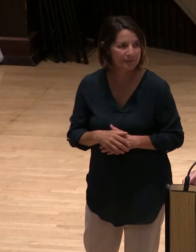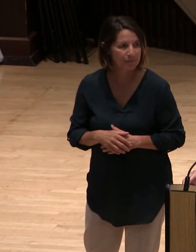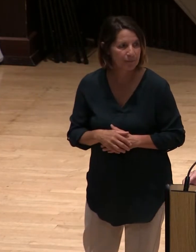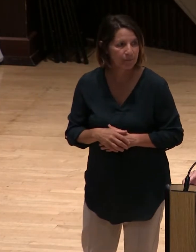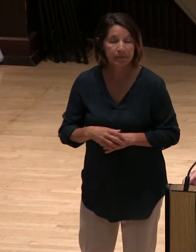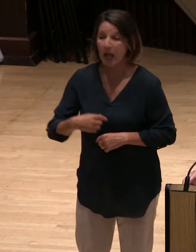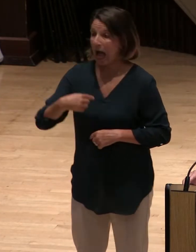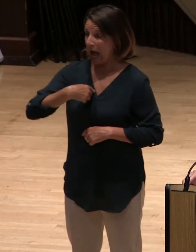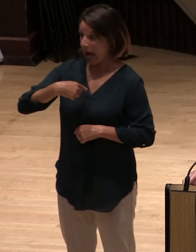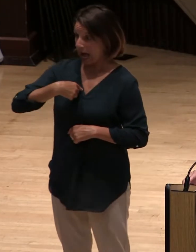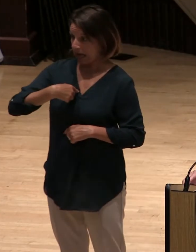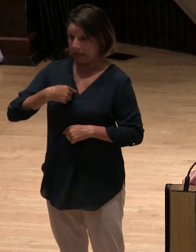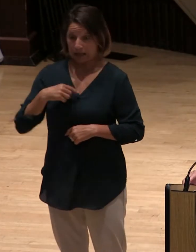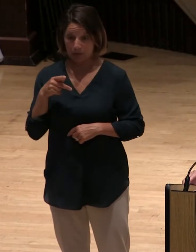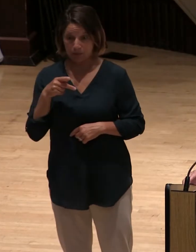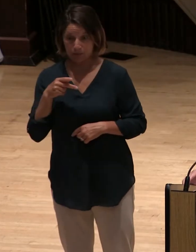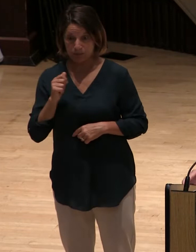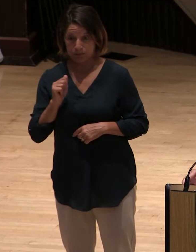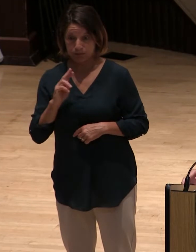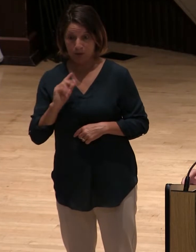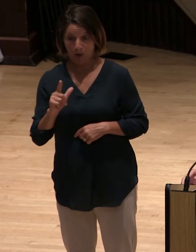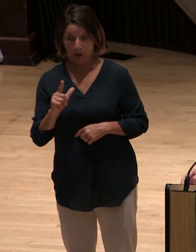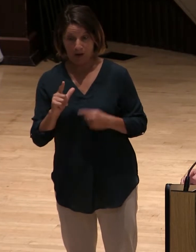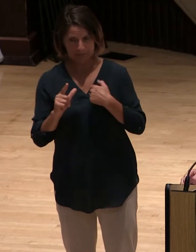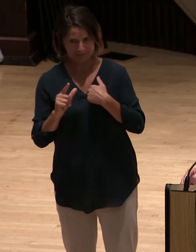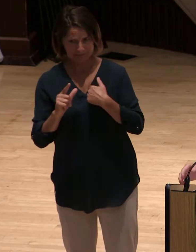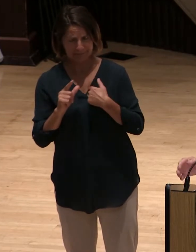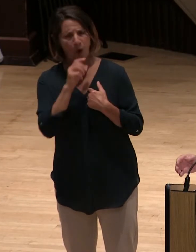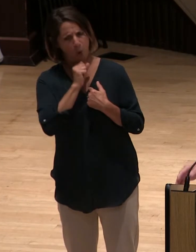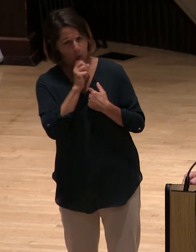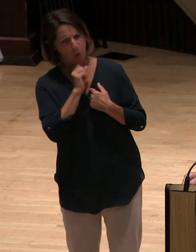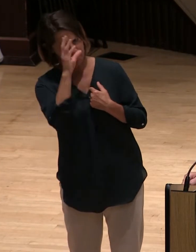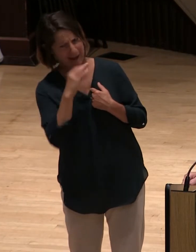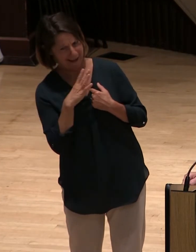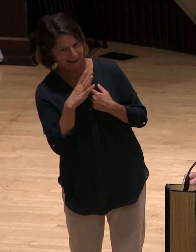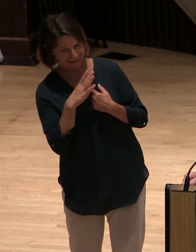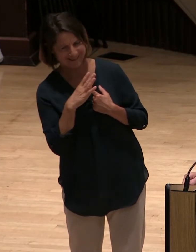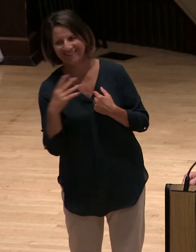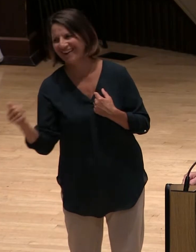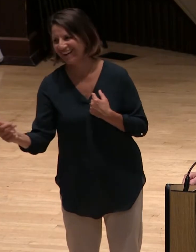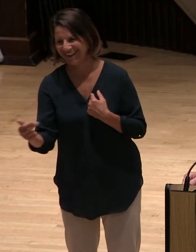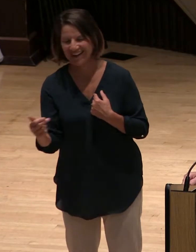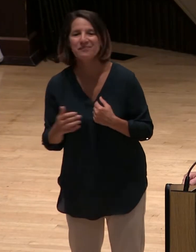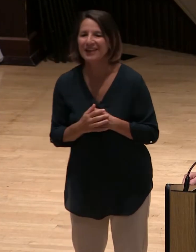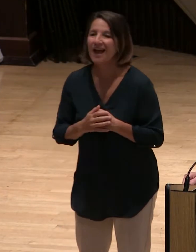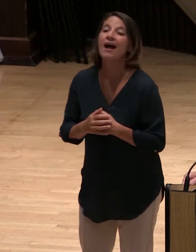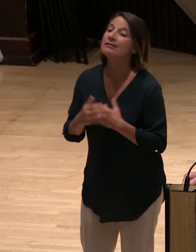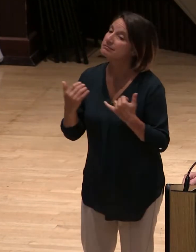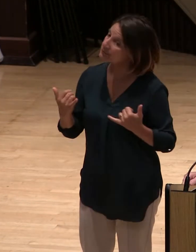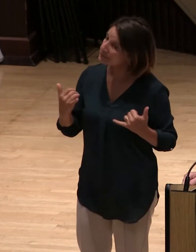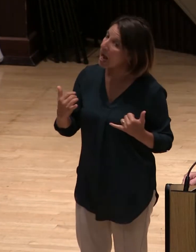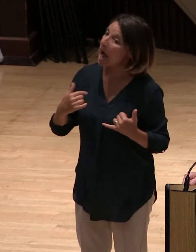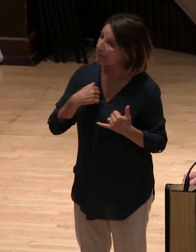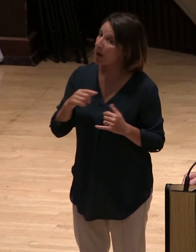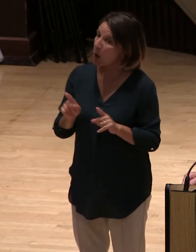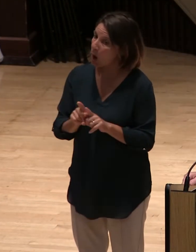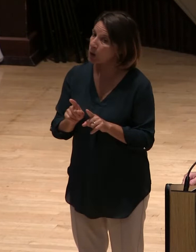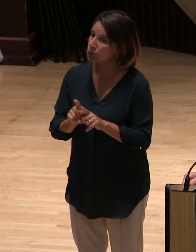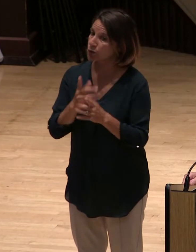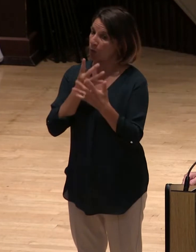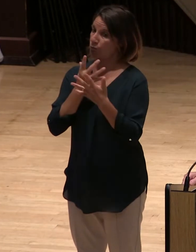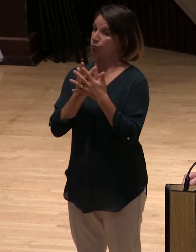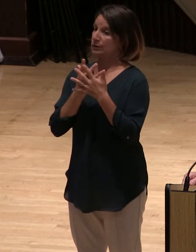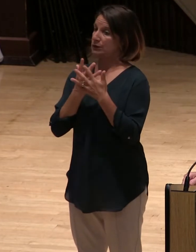I, Paul, an old man, and now also a prisoner for